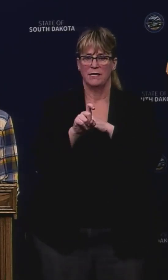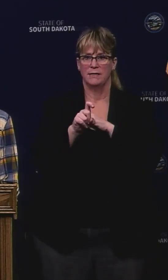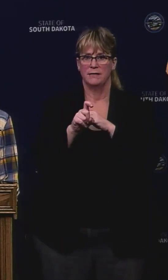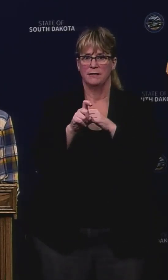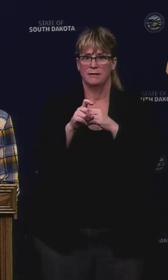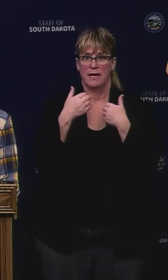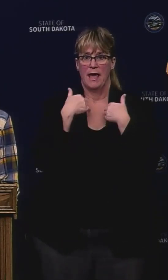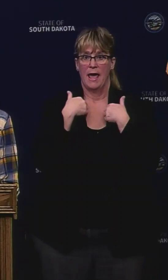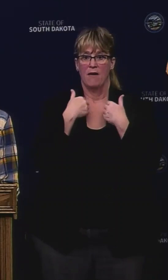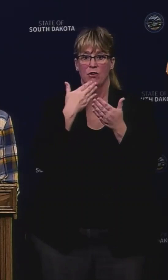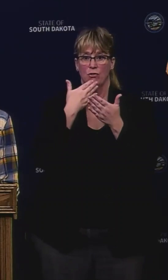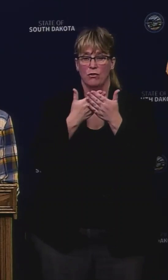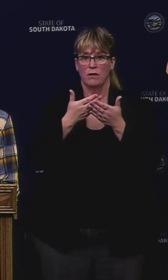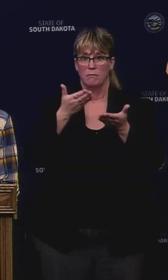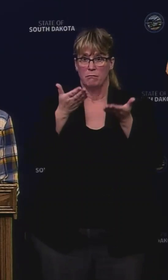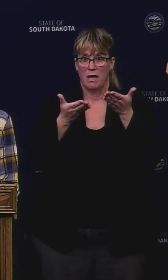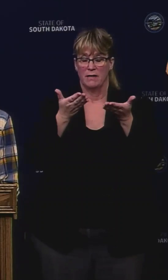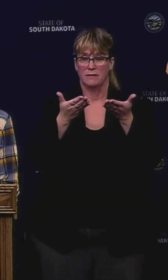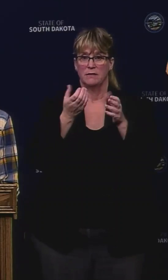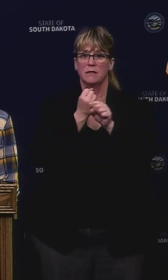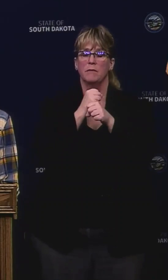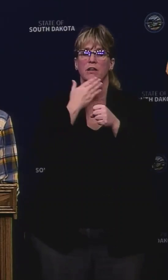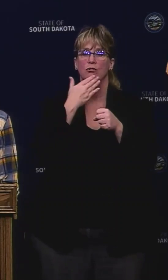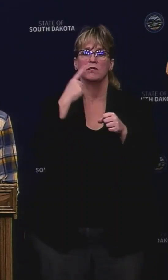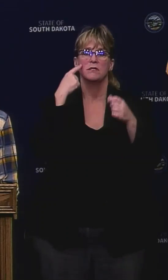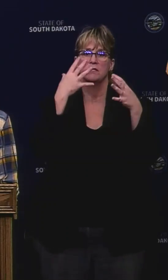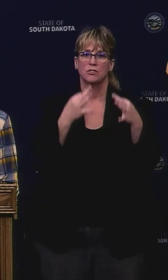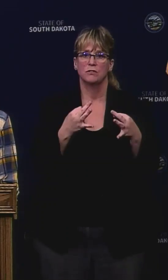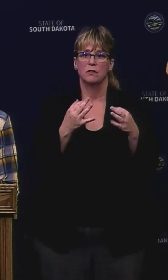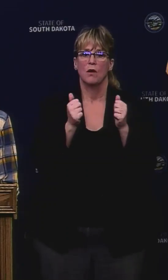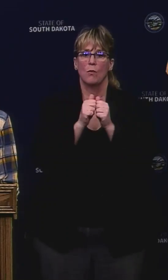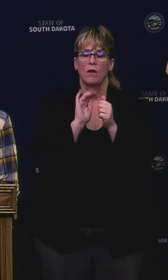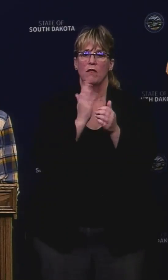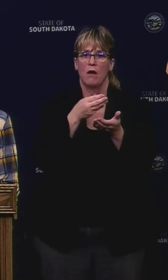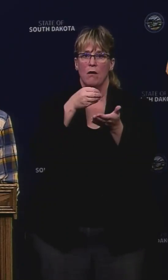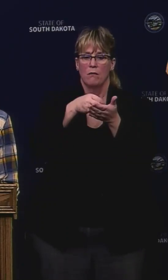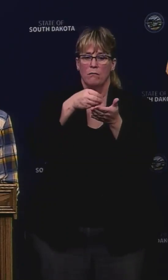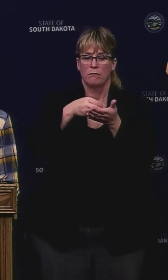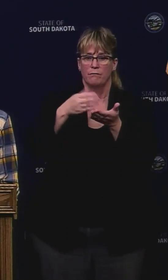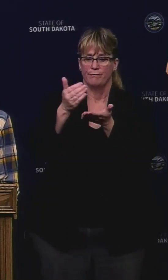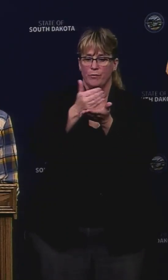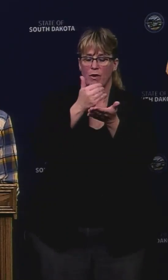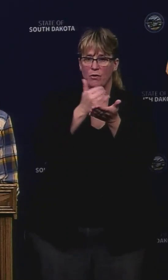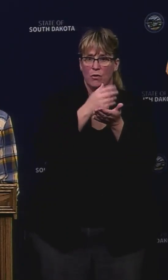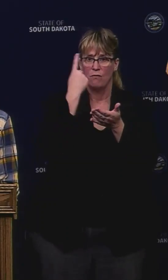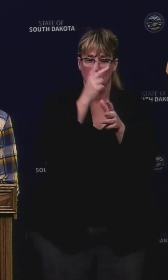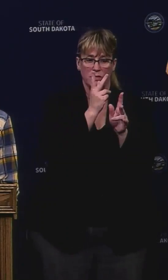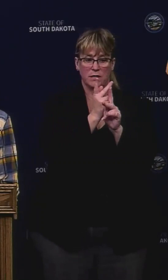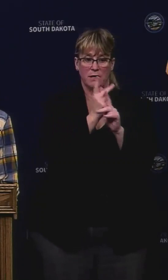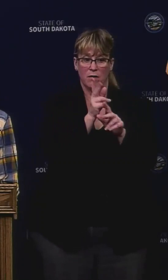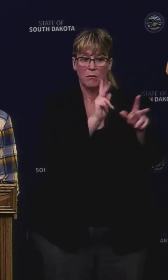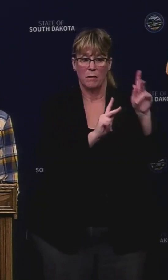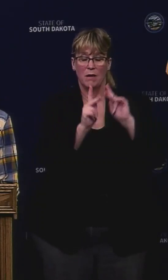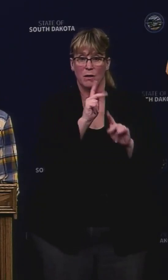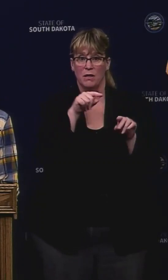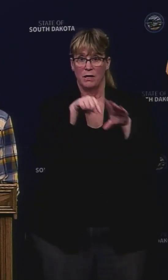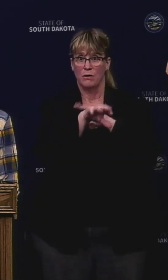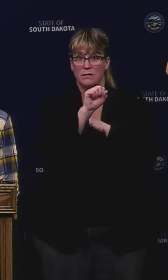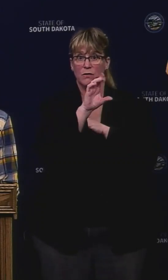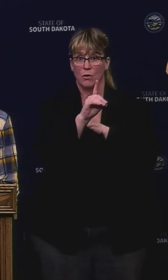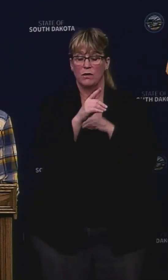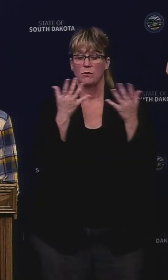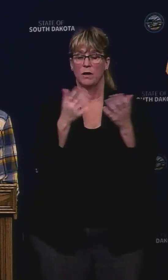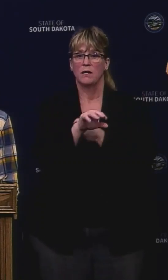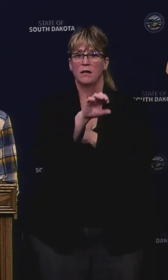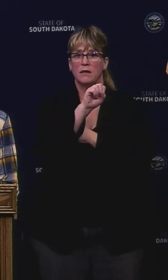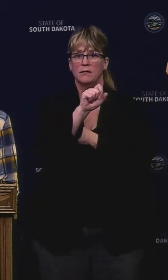credit rating. We make good decisions, and really our fundamental source of revenue for taking care of people is sales